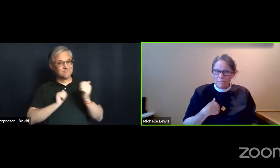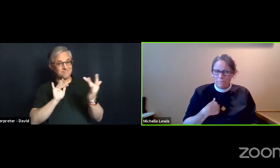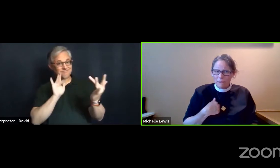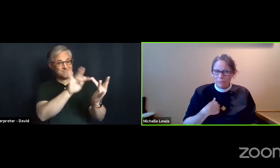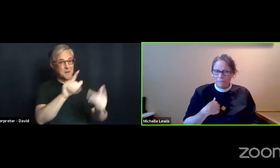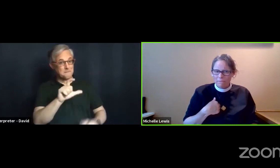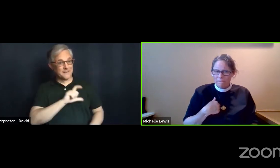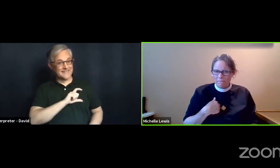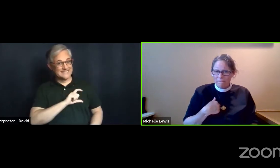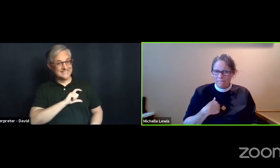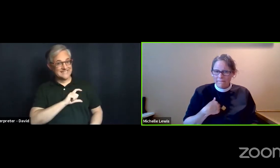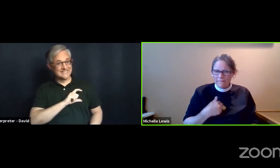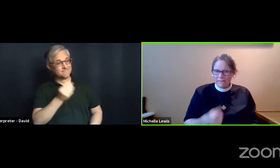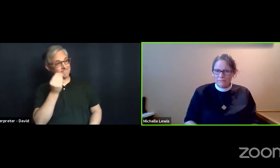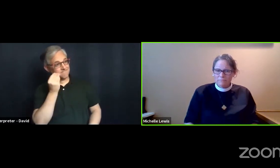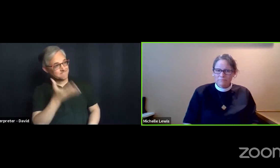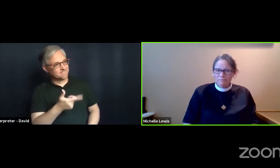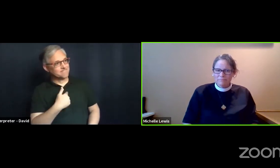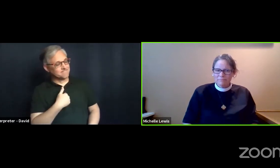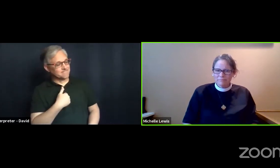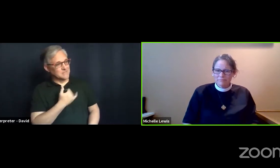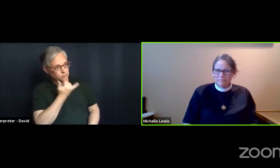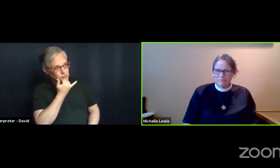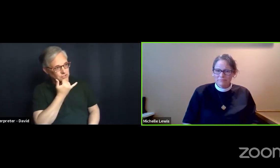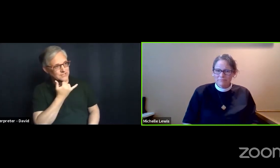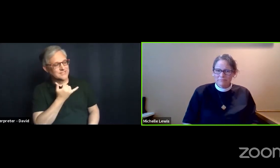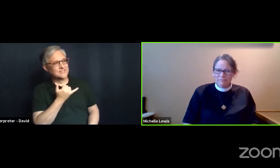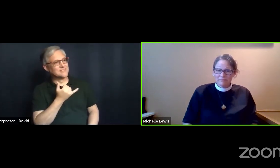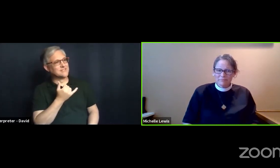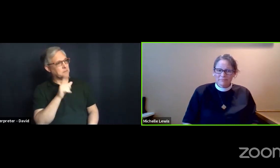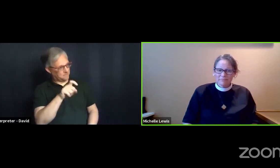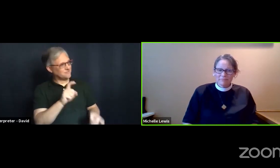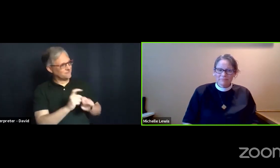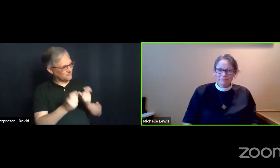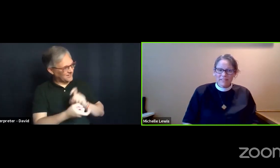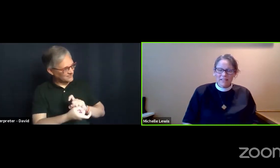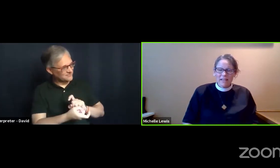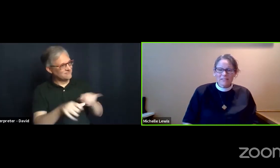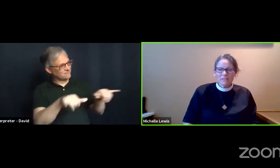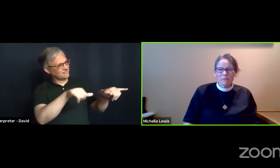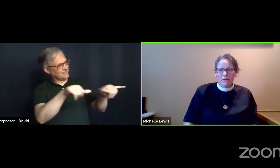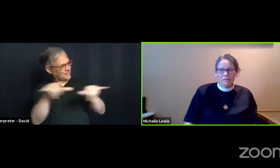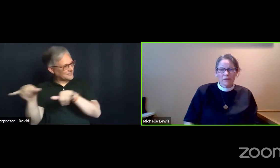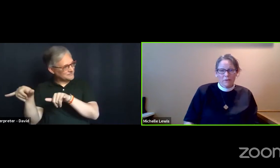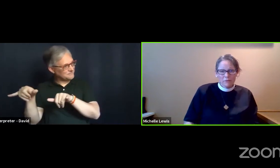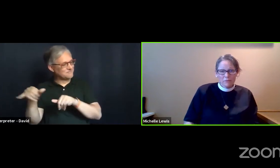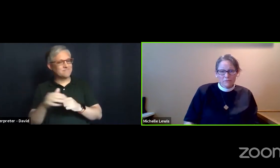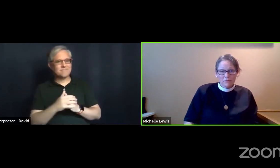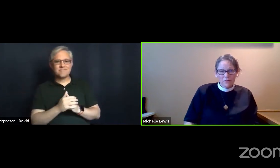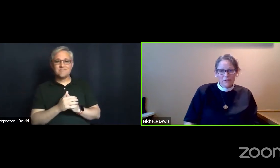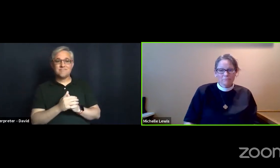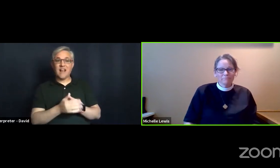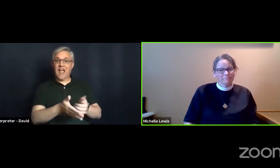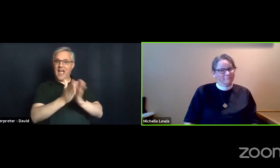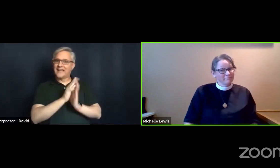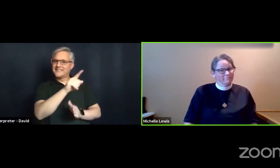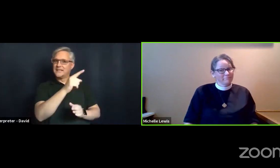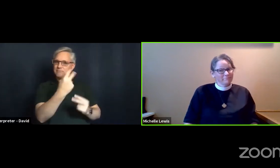wrong. and ask to be held accountable for